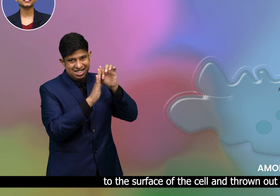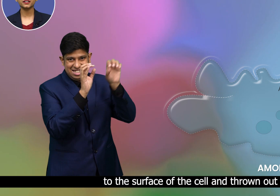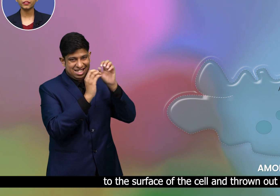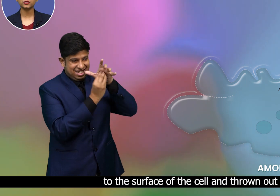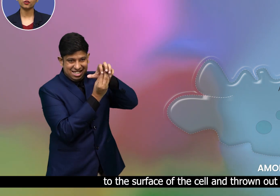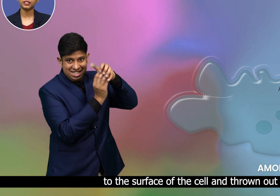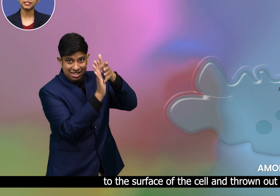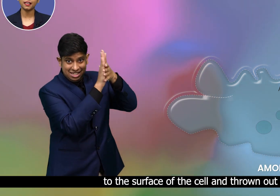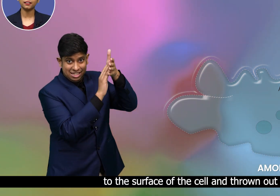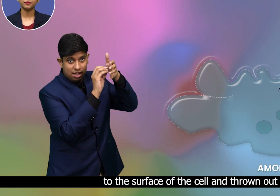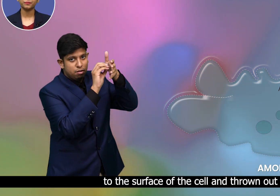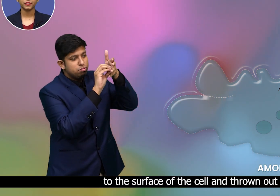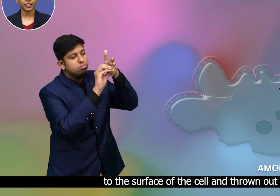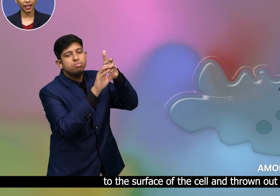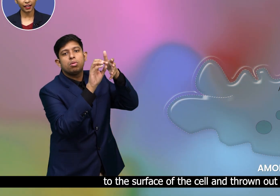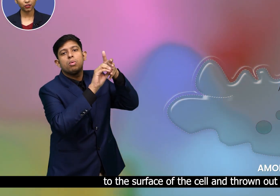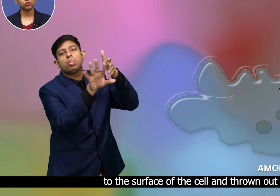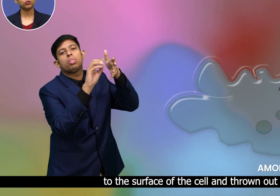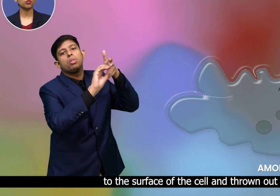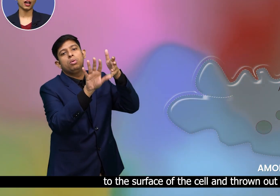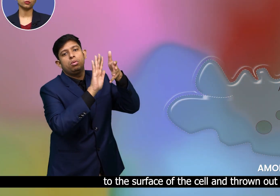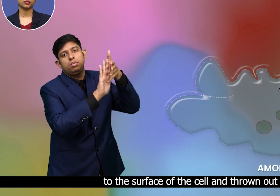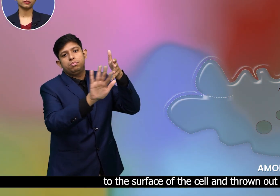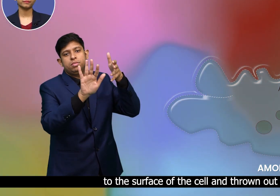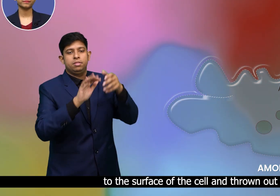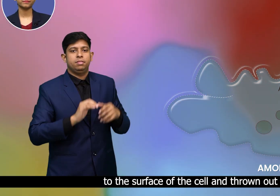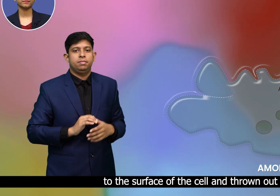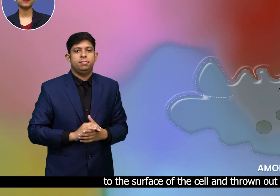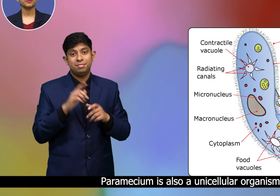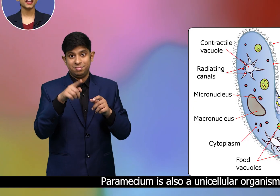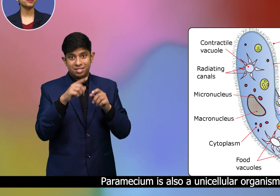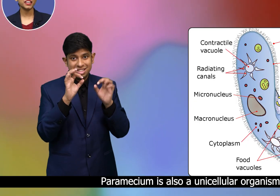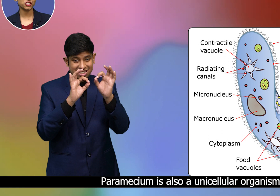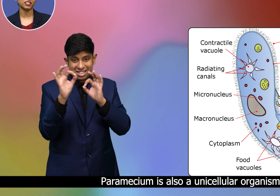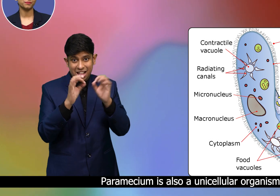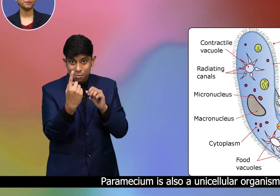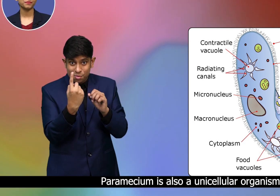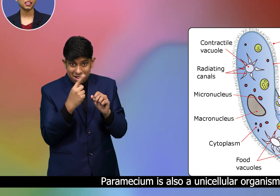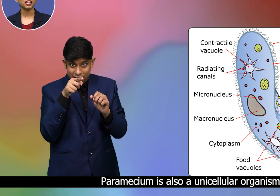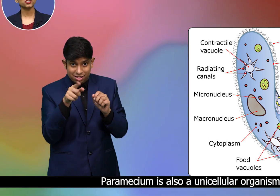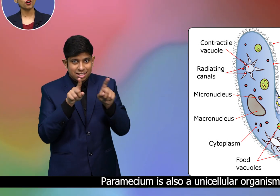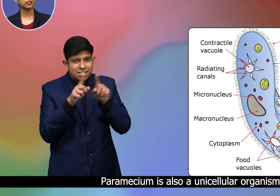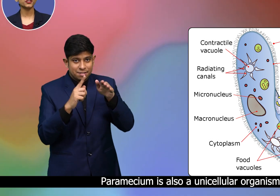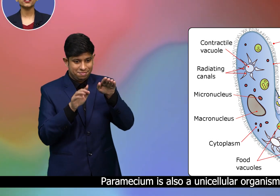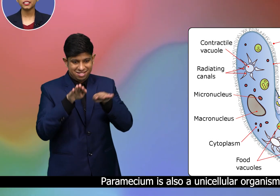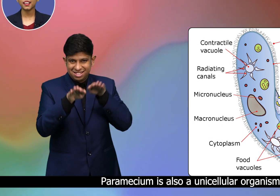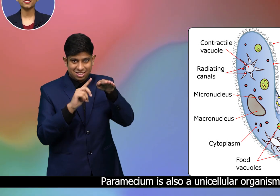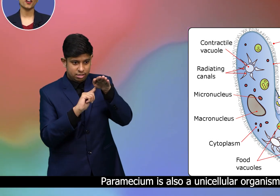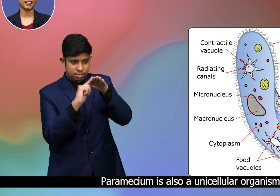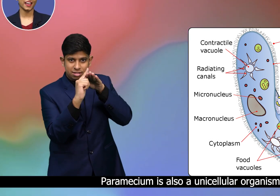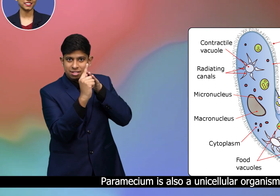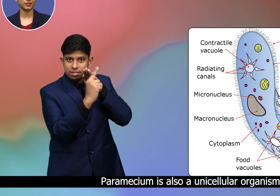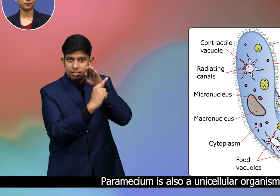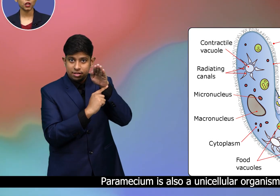to the surface of the cell and thrown out. Paramecium is also a